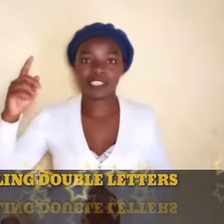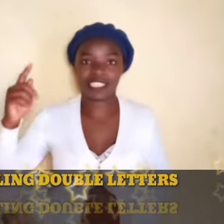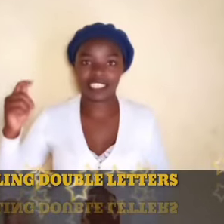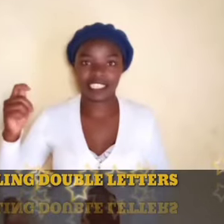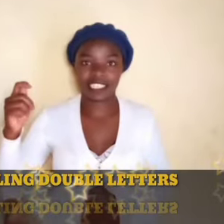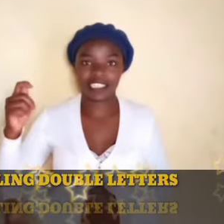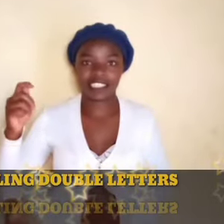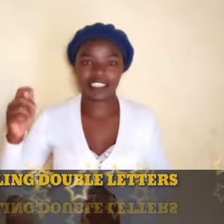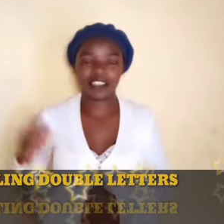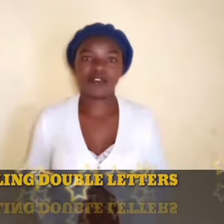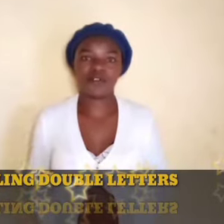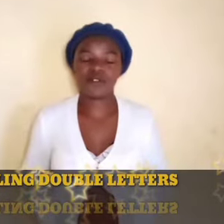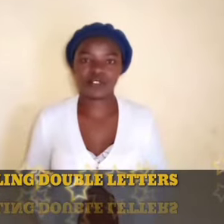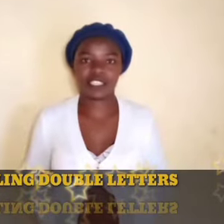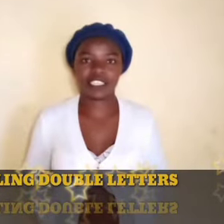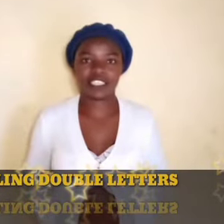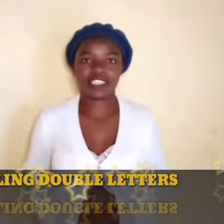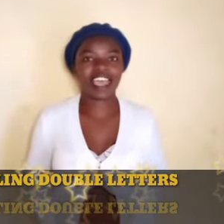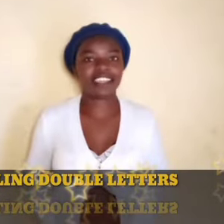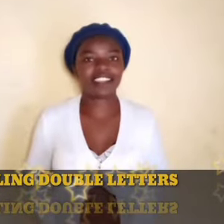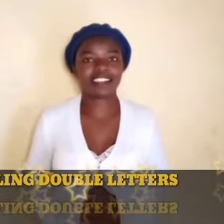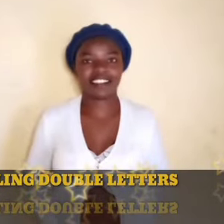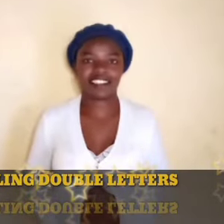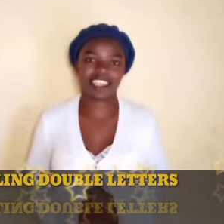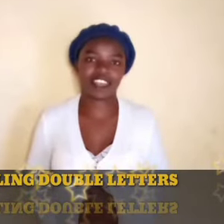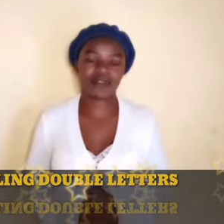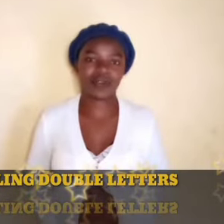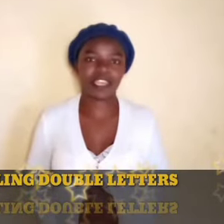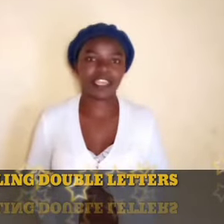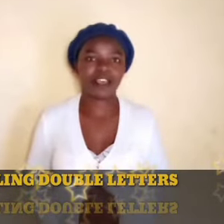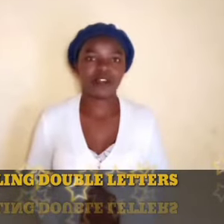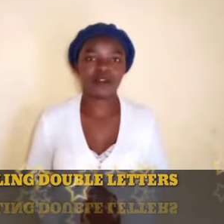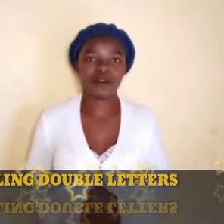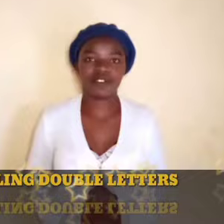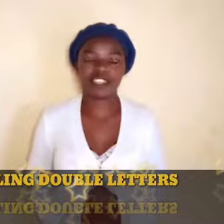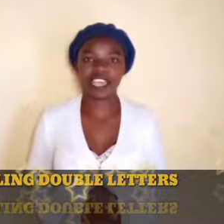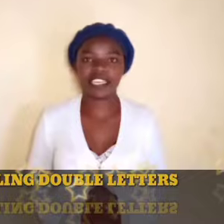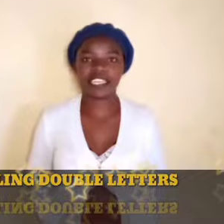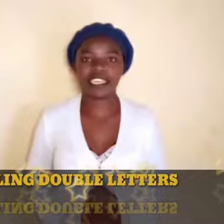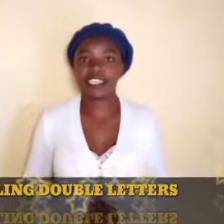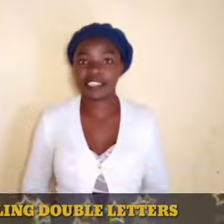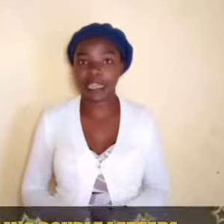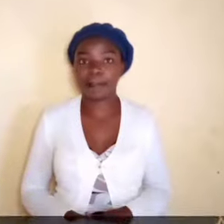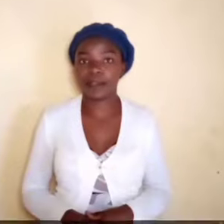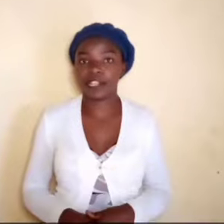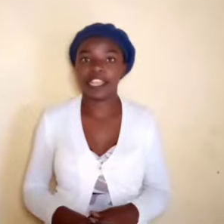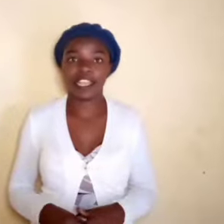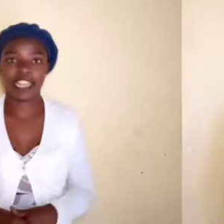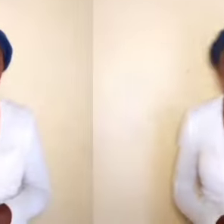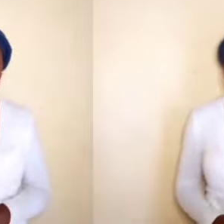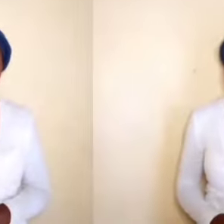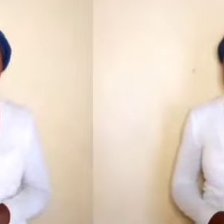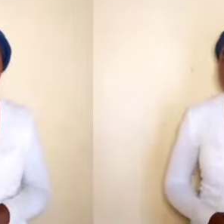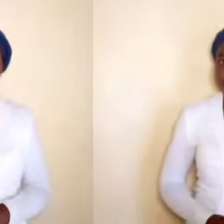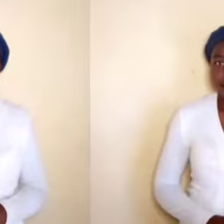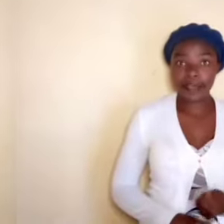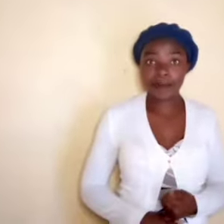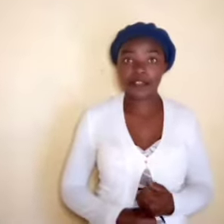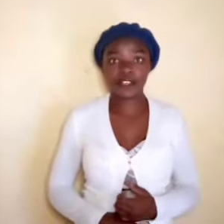F-O-T, foot. That is the second way of signing double letters. Now we are going to